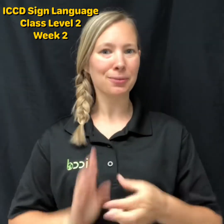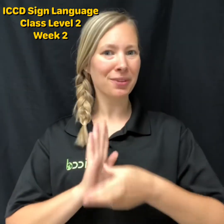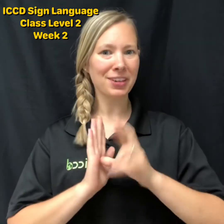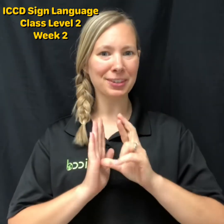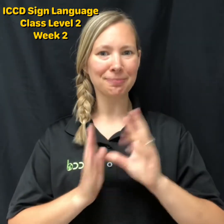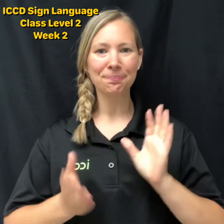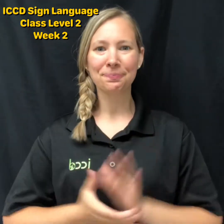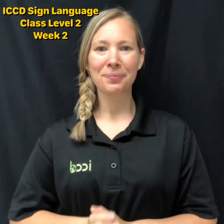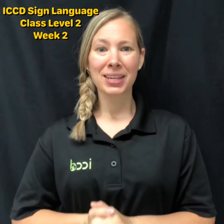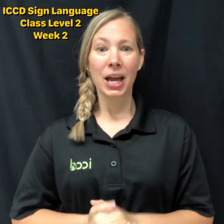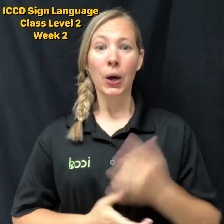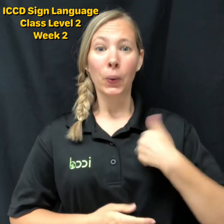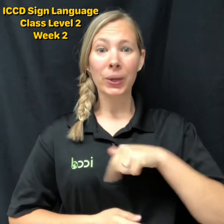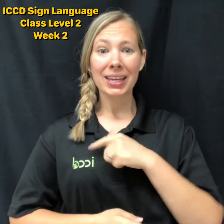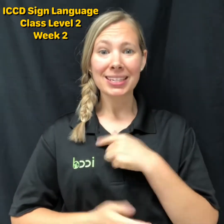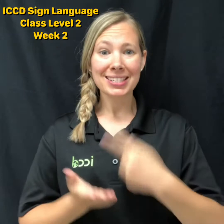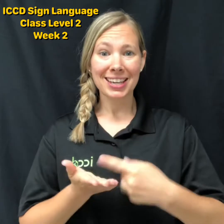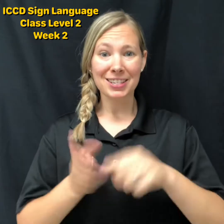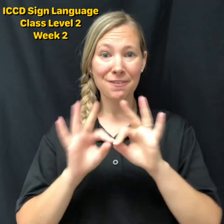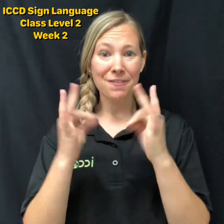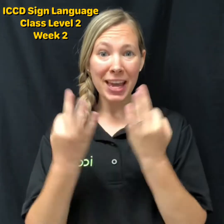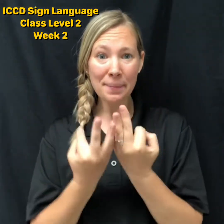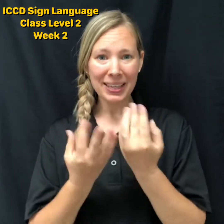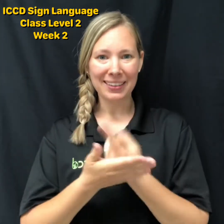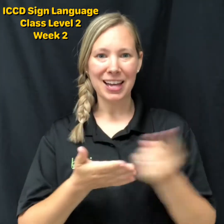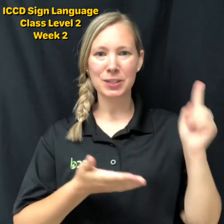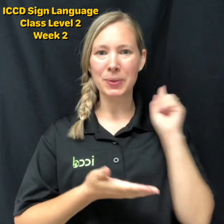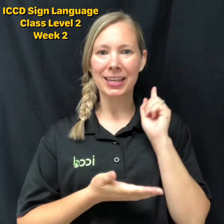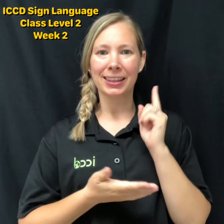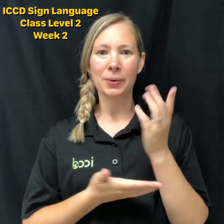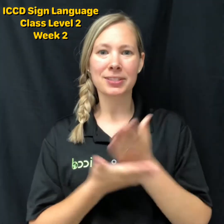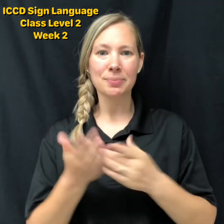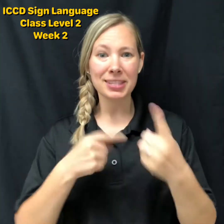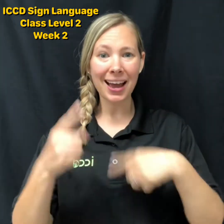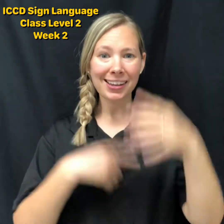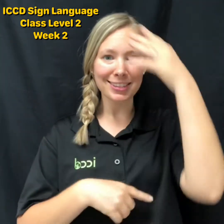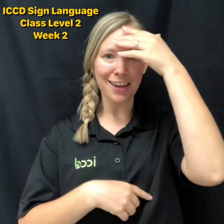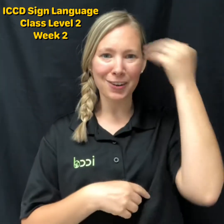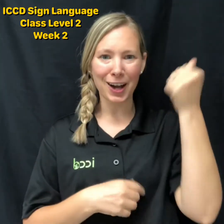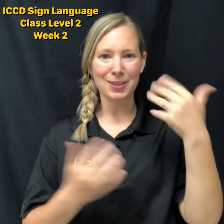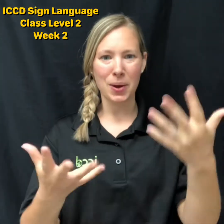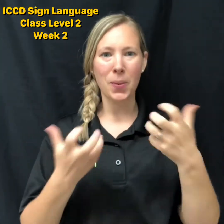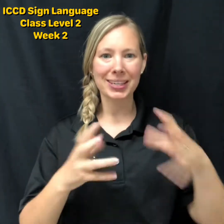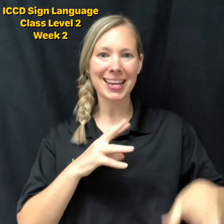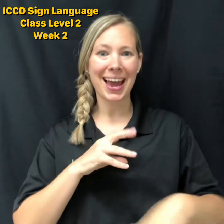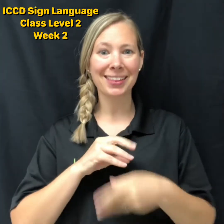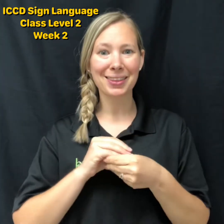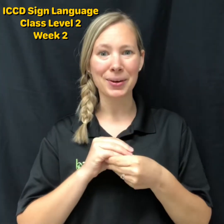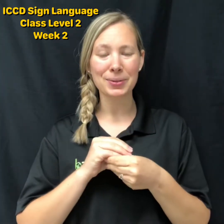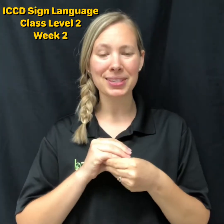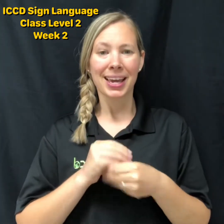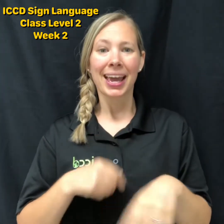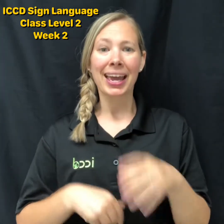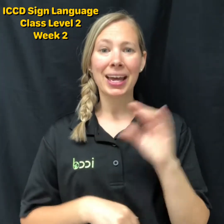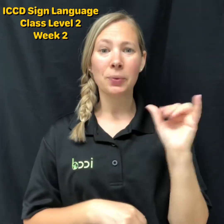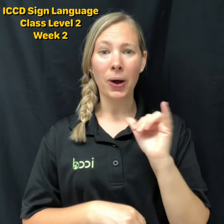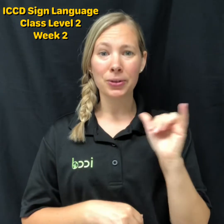Review. We discussed family last week and there were some signs I forgot, so I wanted to add those. And we'll also